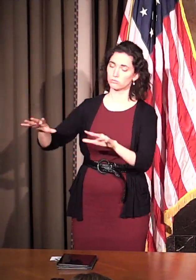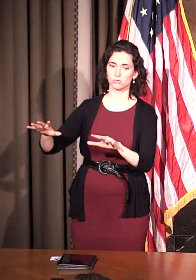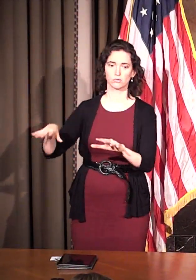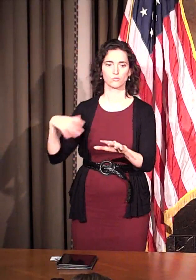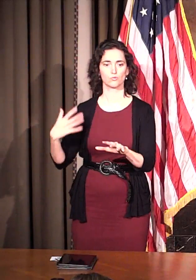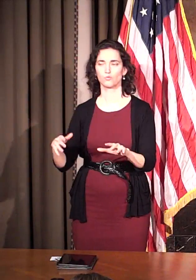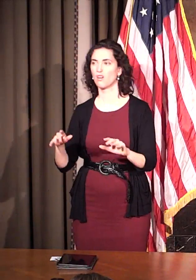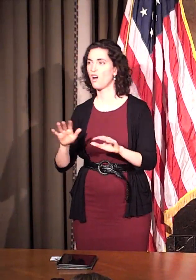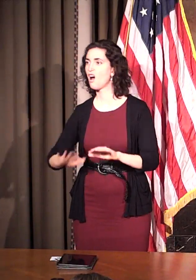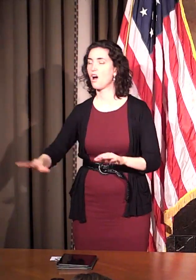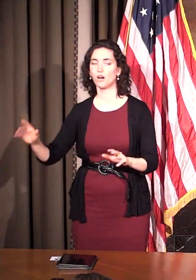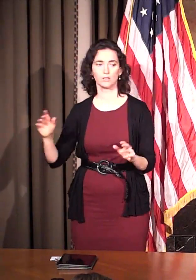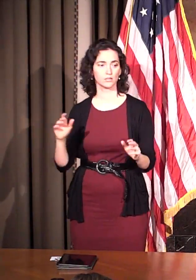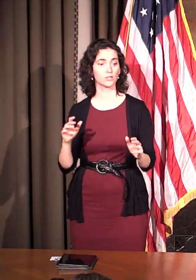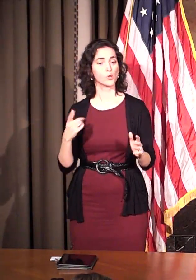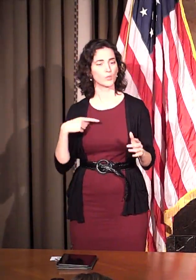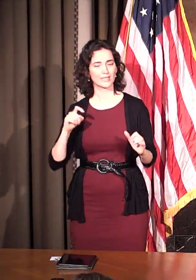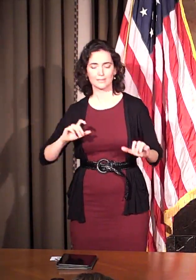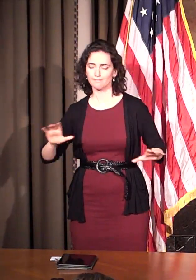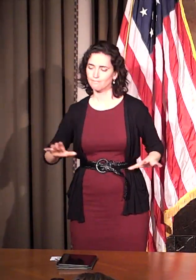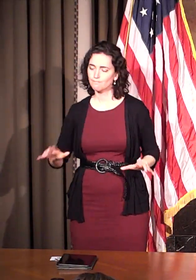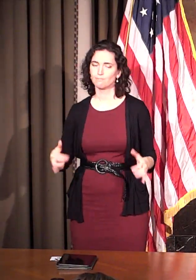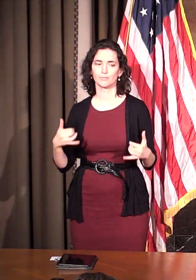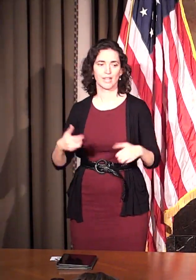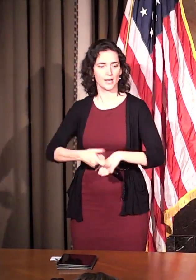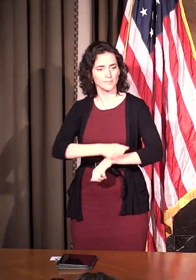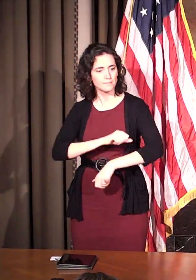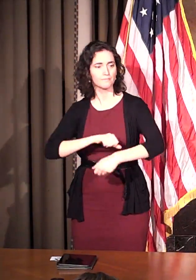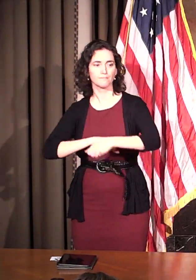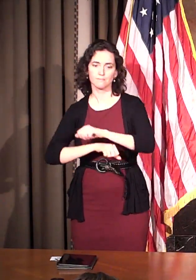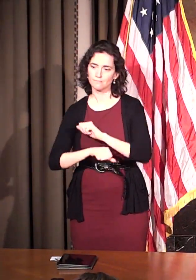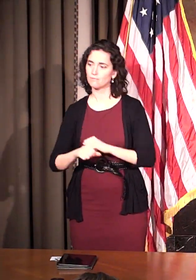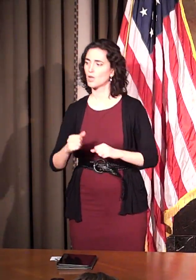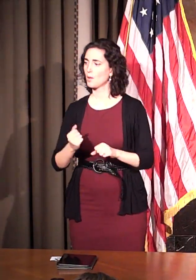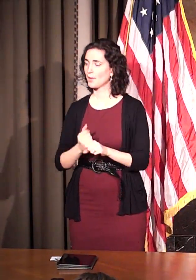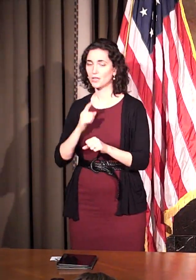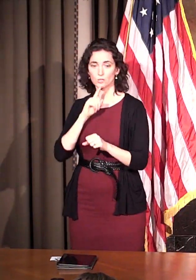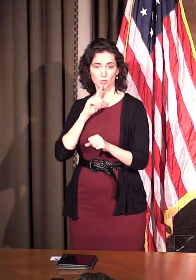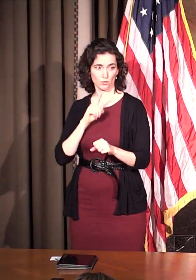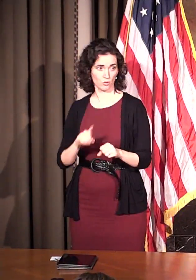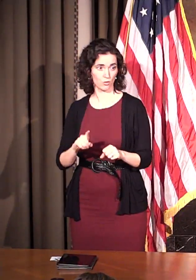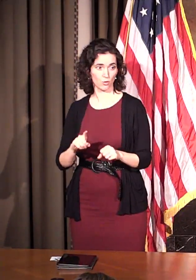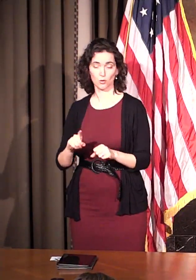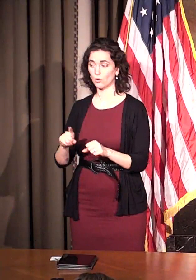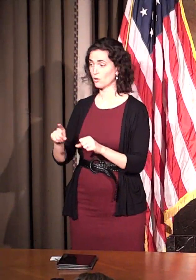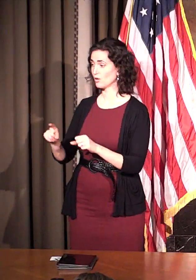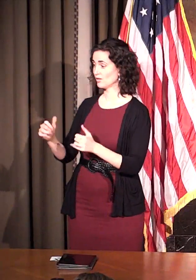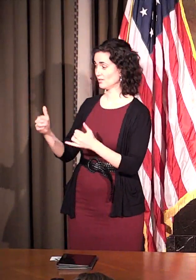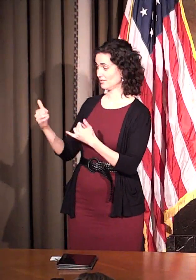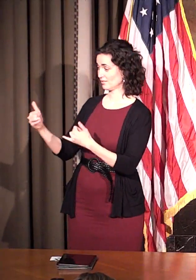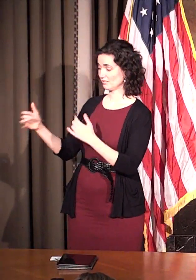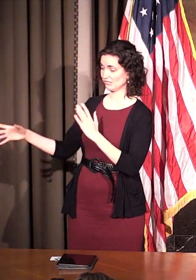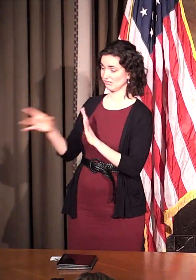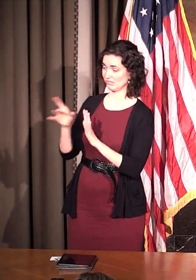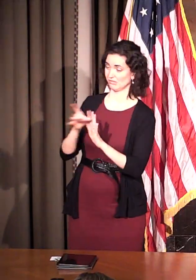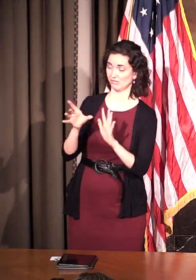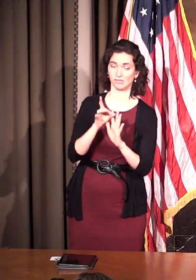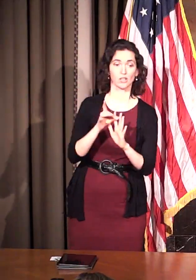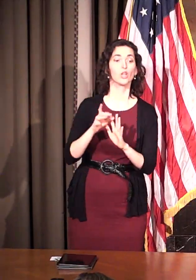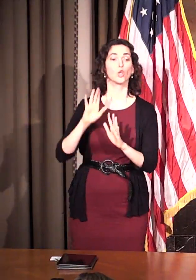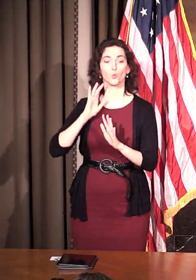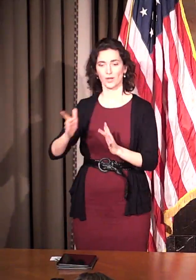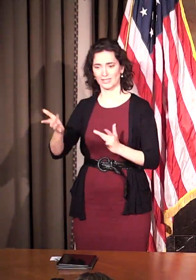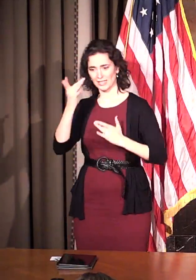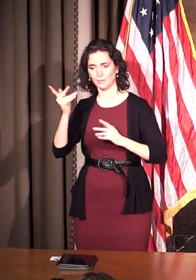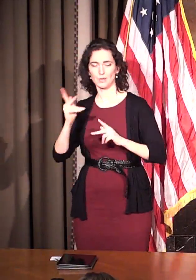everything we can now so that we are able to mitigate the increased spread of that when it does come our way.